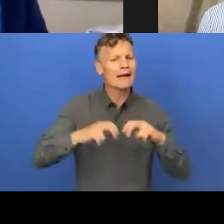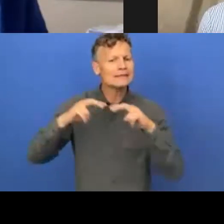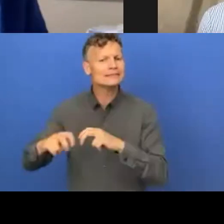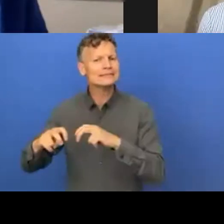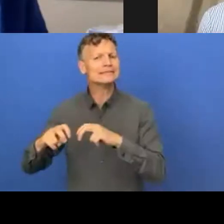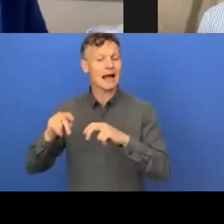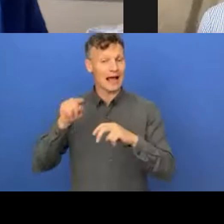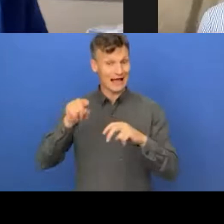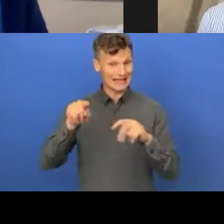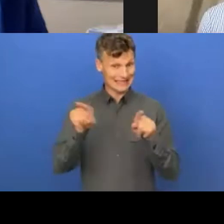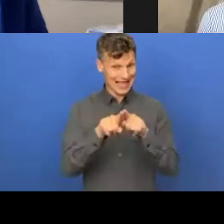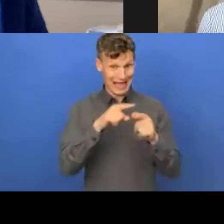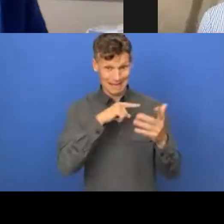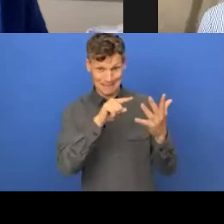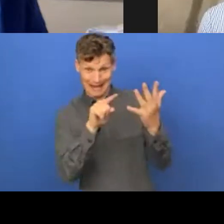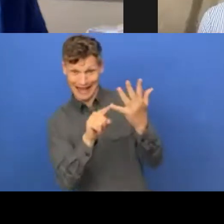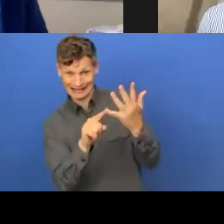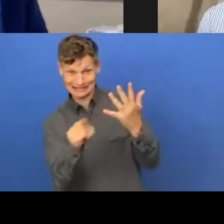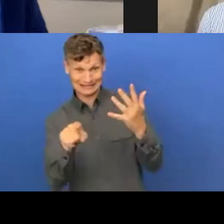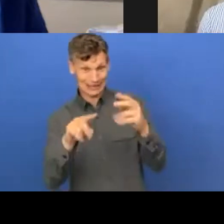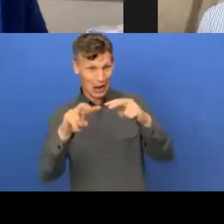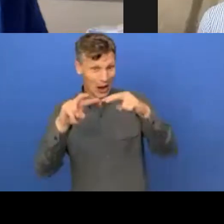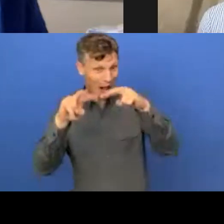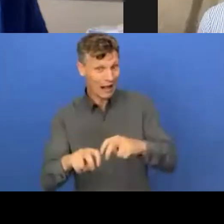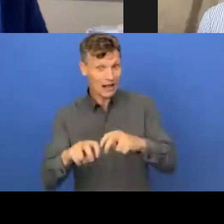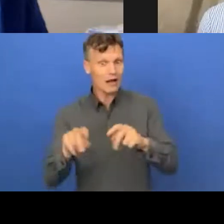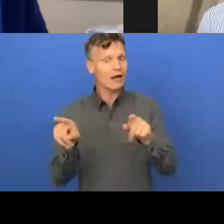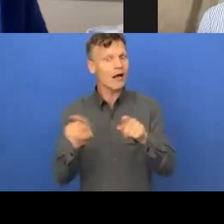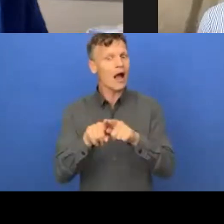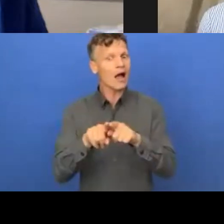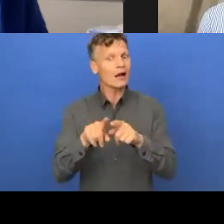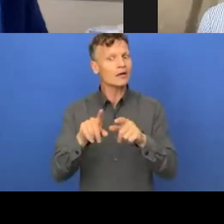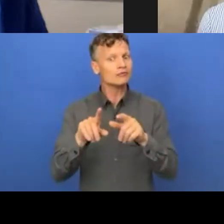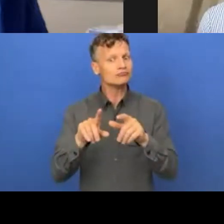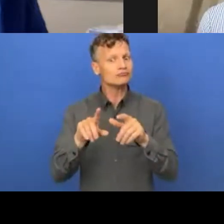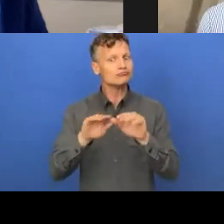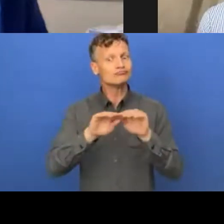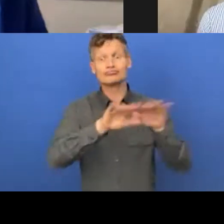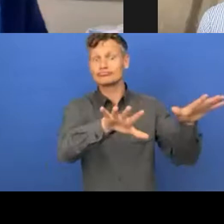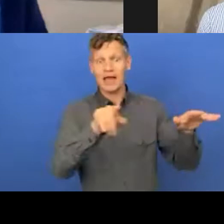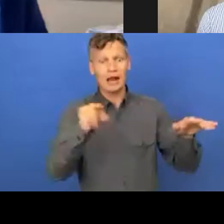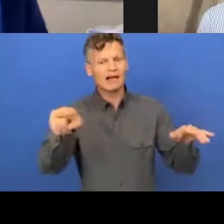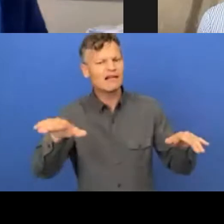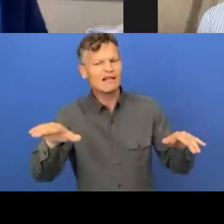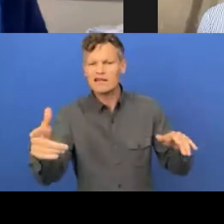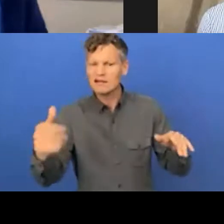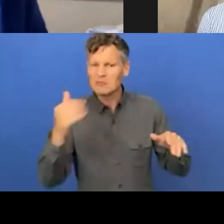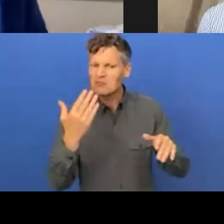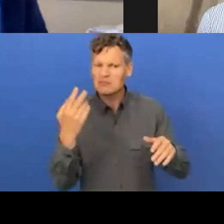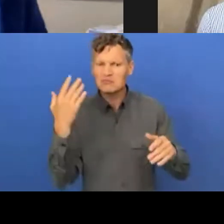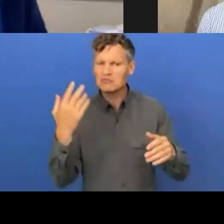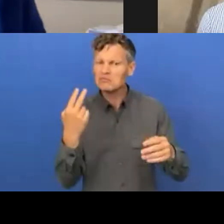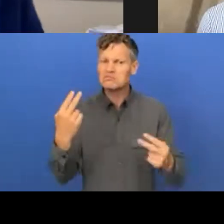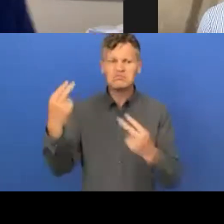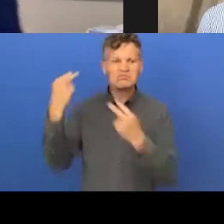research, discussing what worked. And we will go back to this when we talk about bullying. And you said